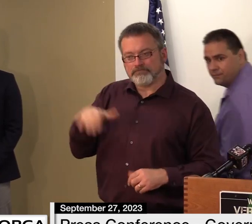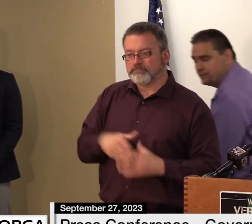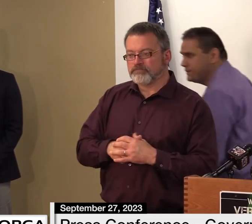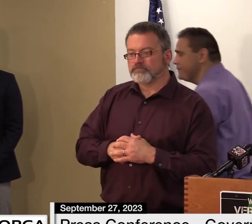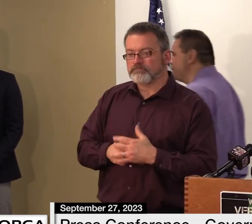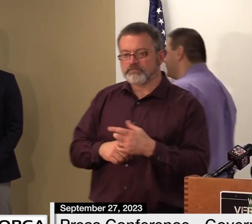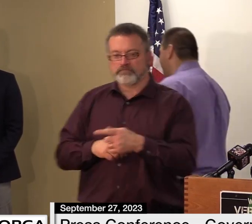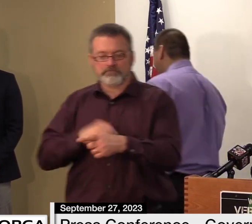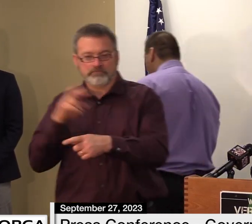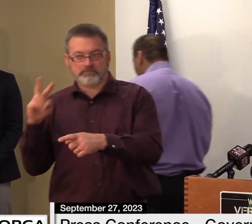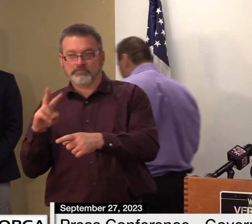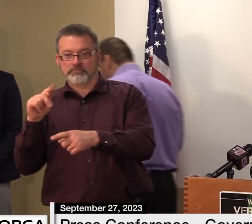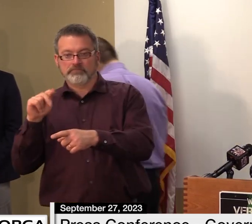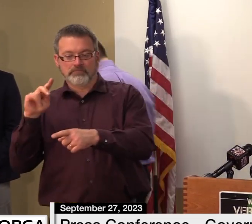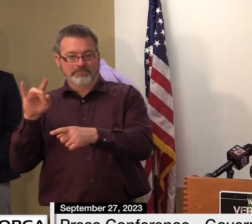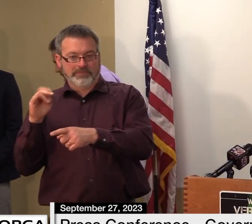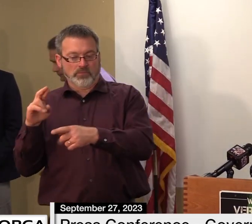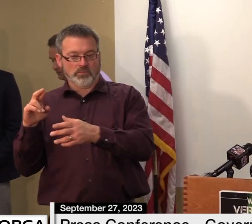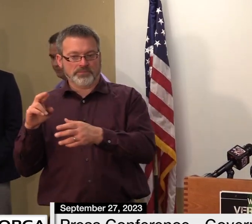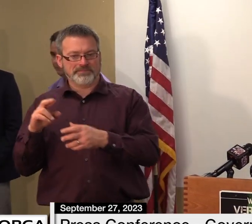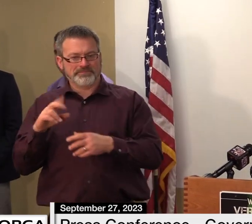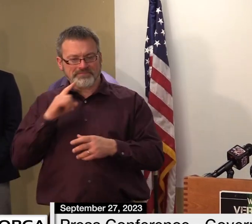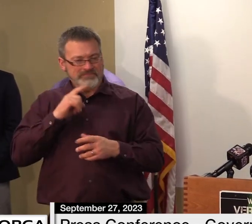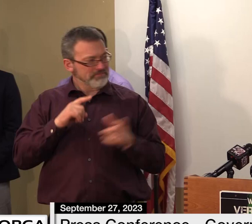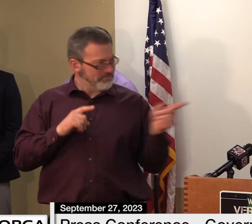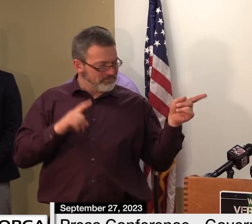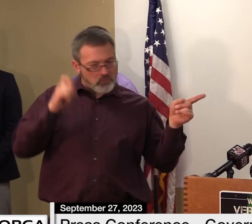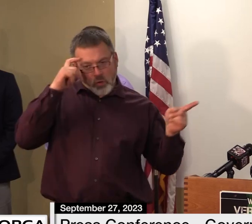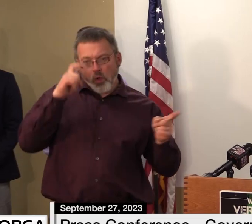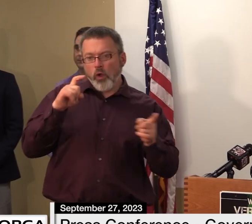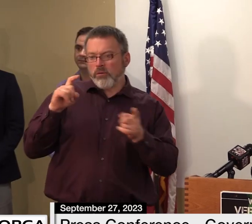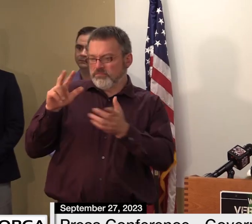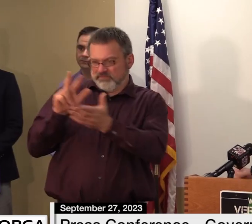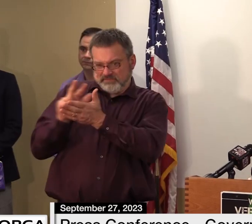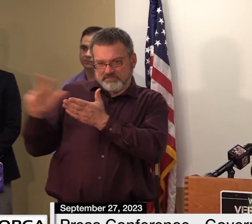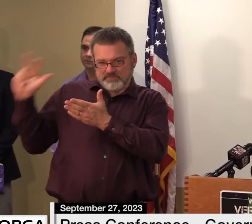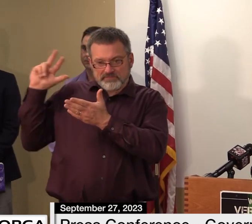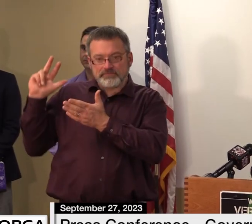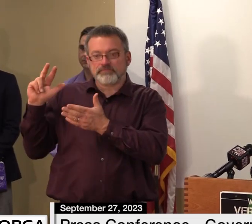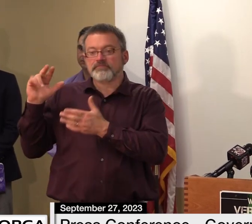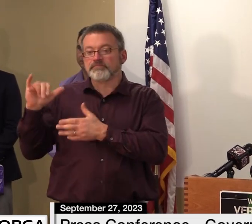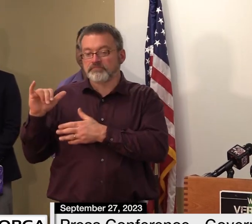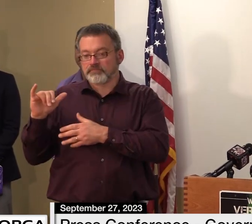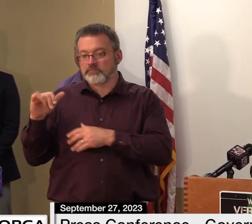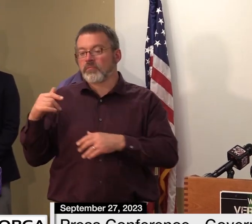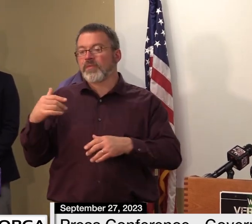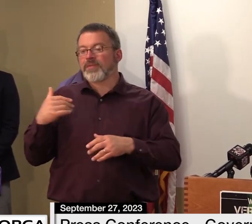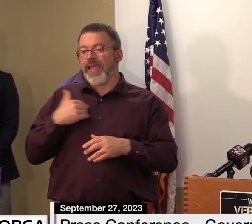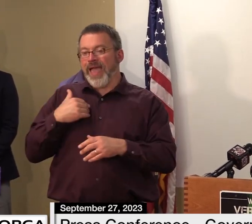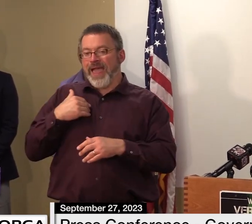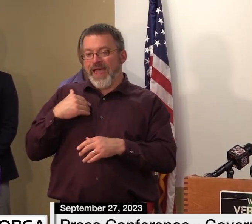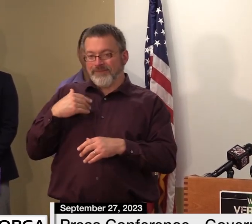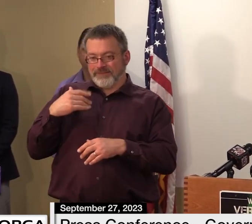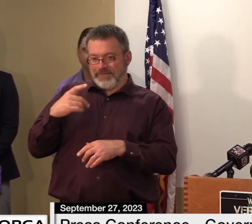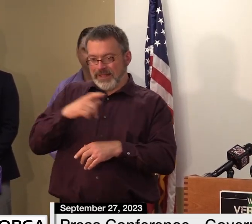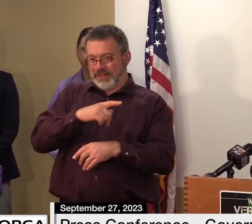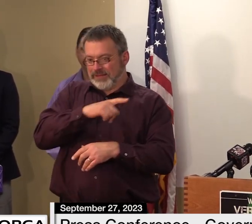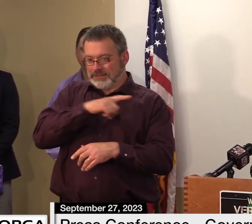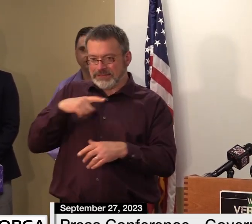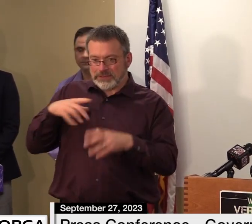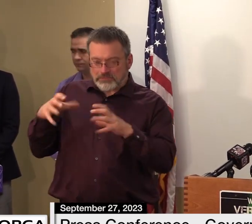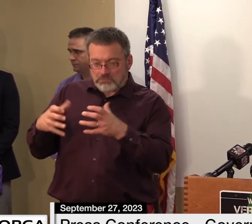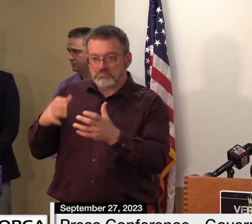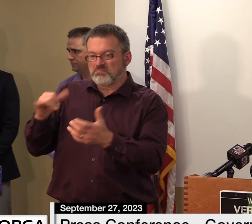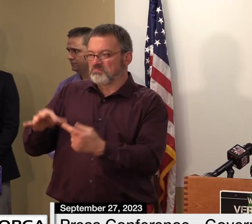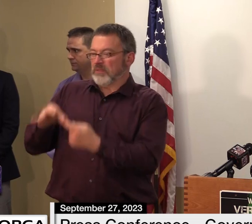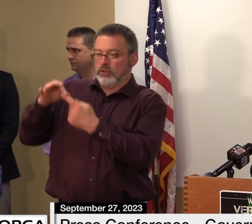Governor, you had mentioned weeks ago at this point, working with the congressional delegation to get some special appropriations, particularly